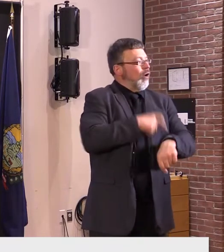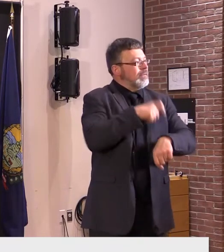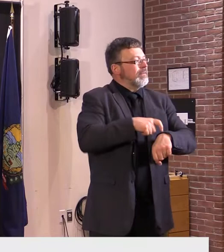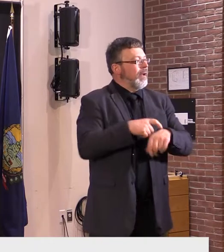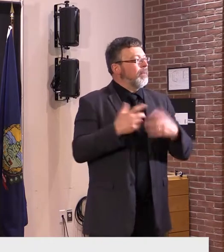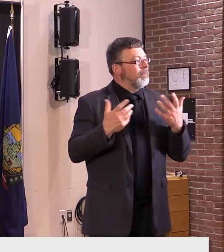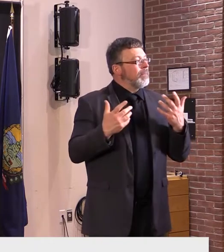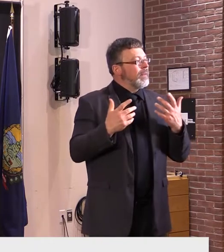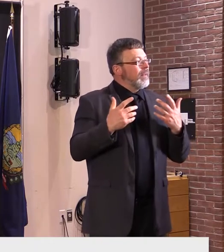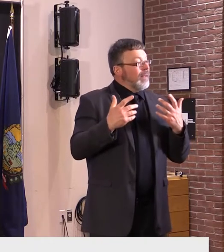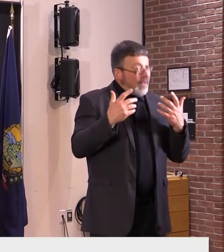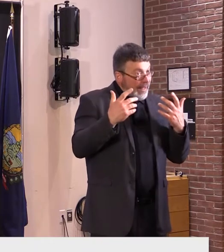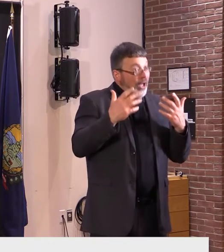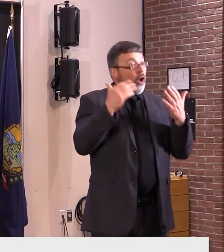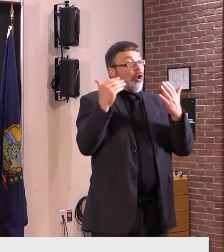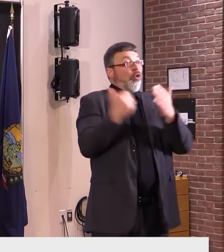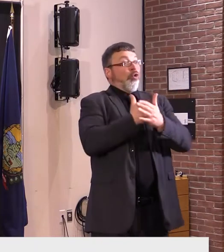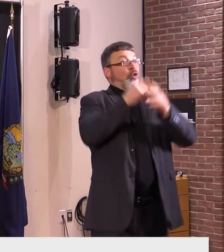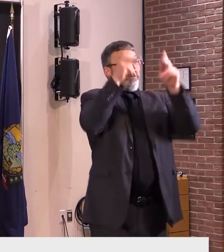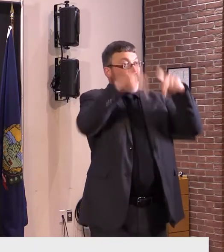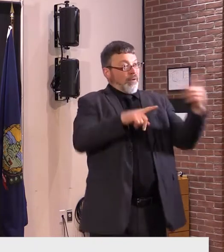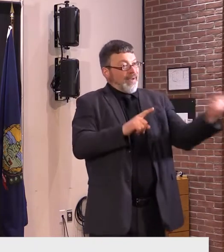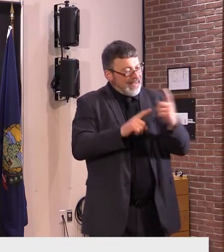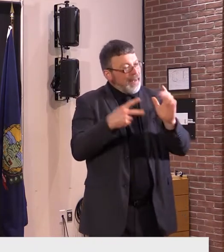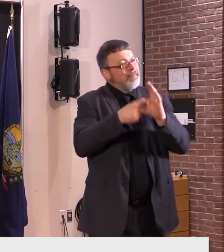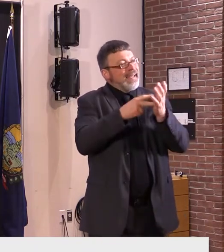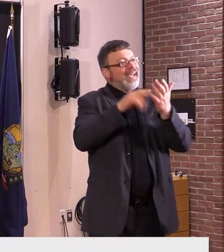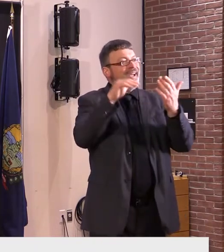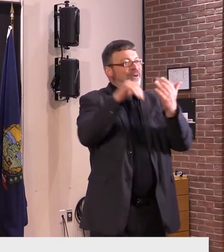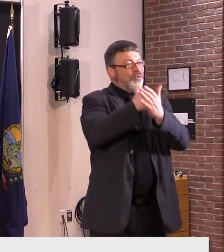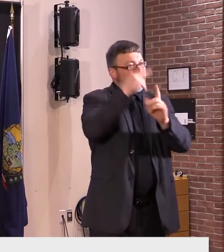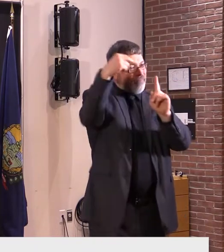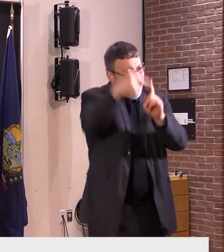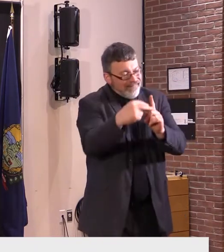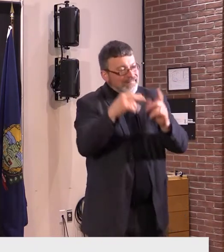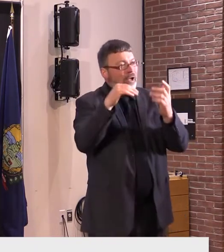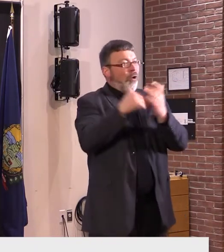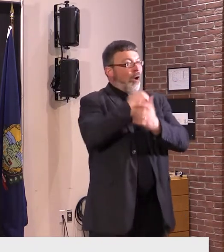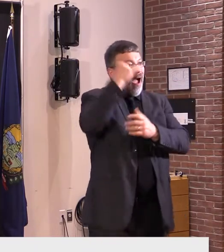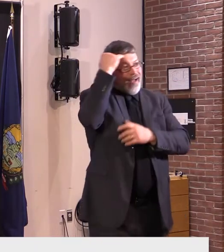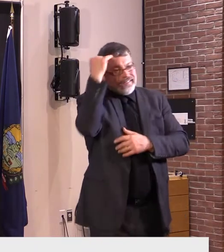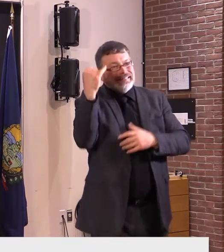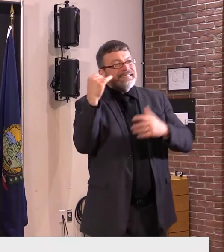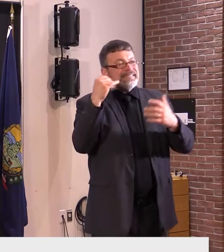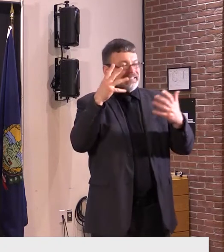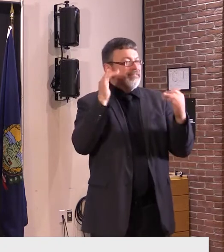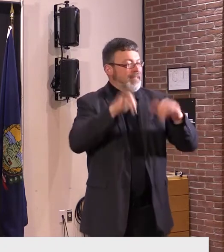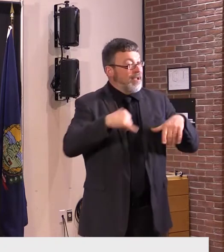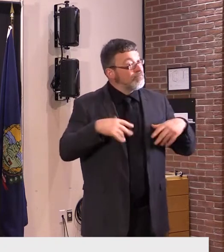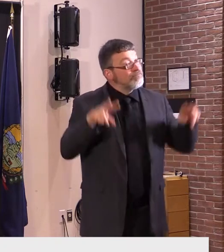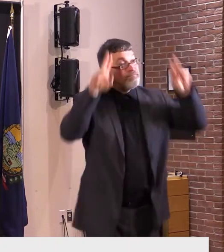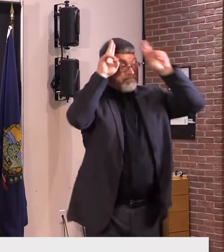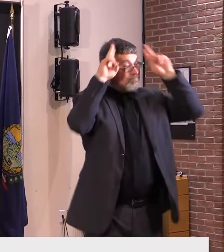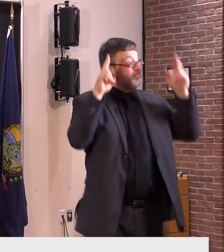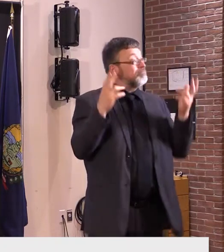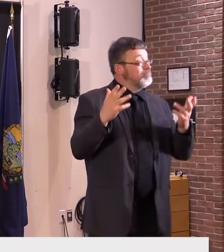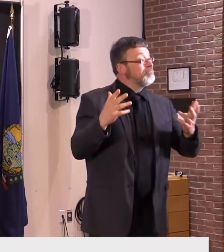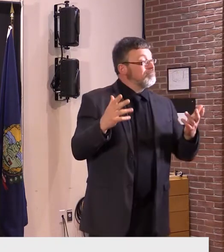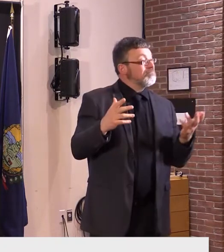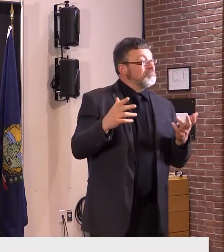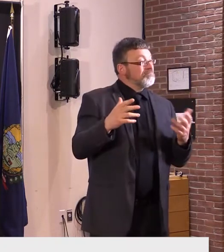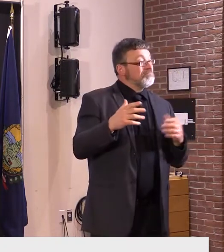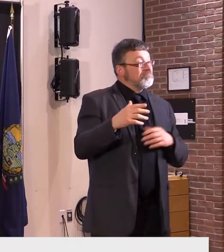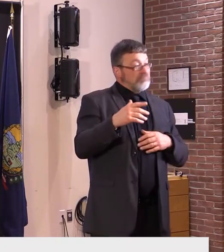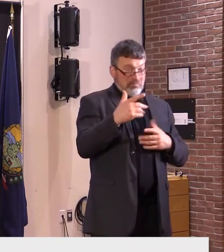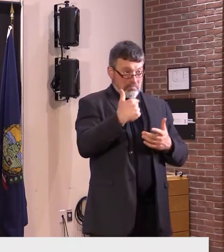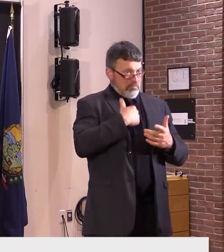So we'll, if I'm successful in being reelected, we will work with them and trying